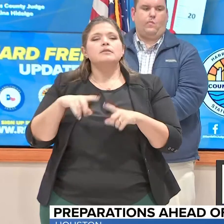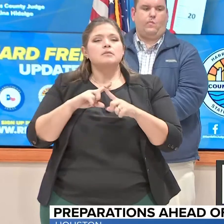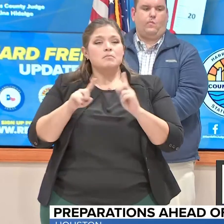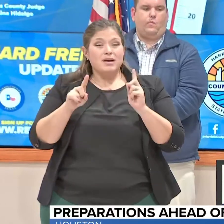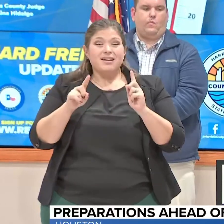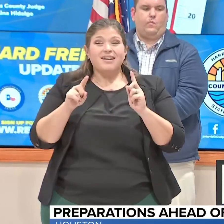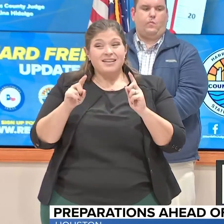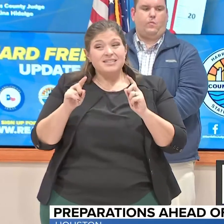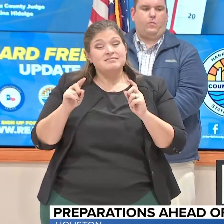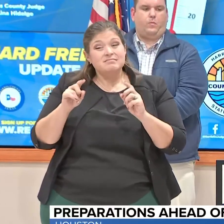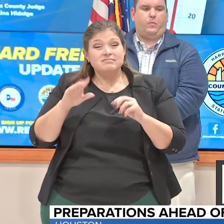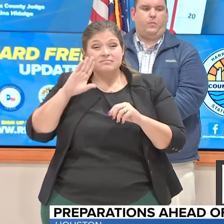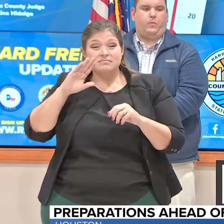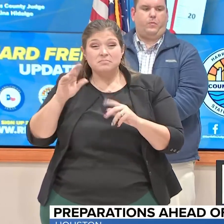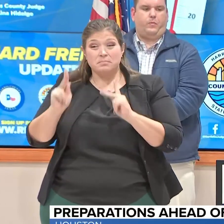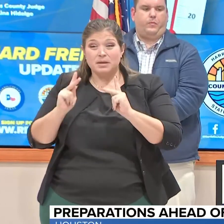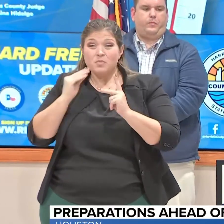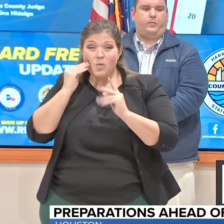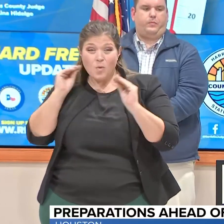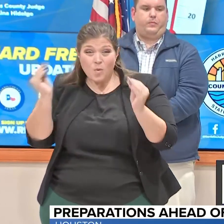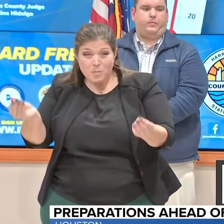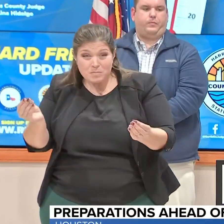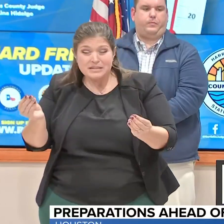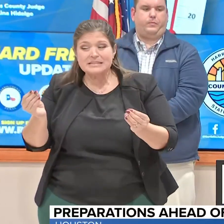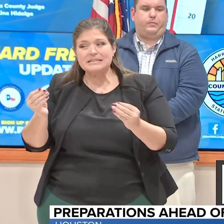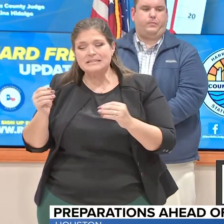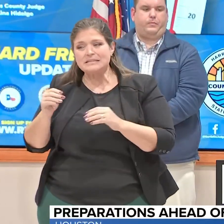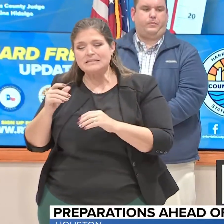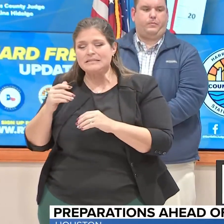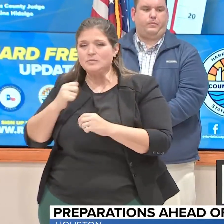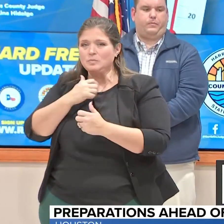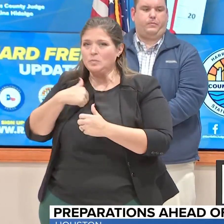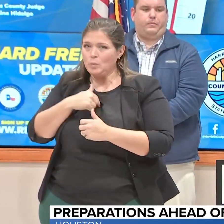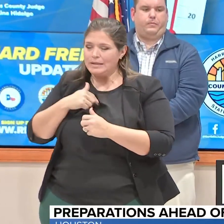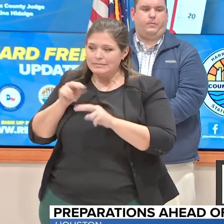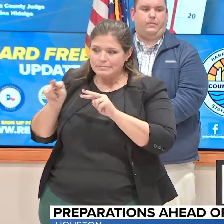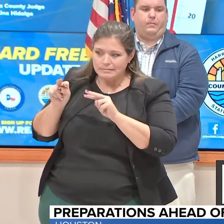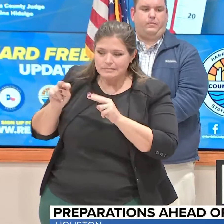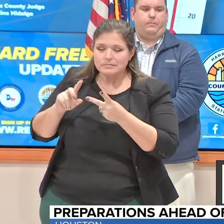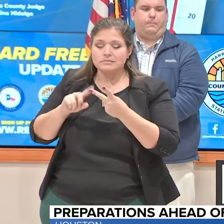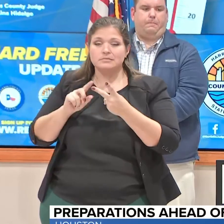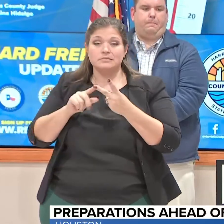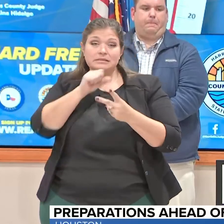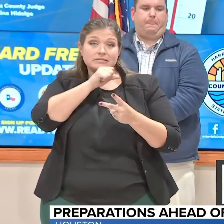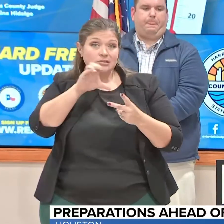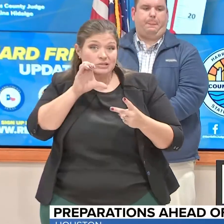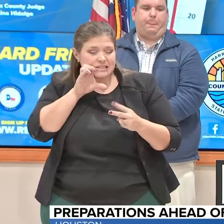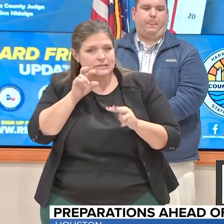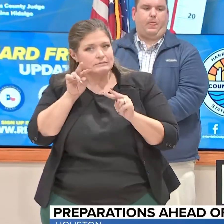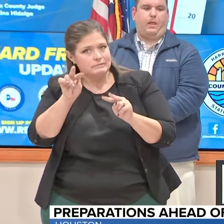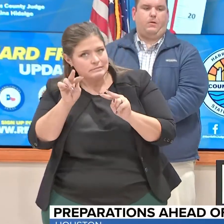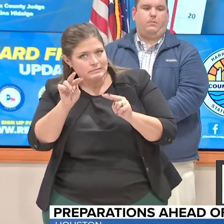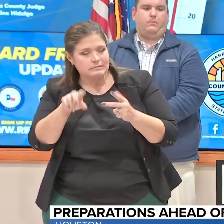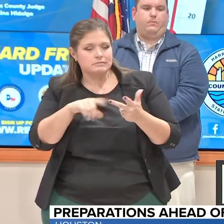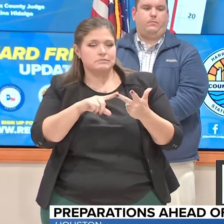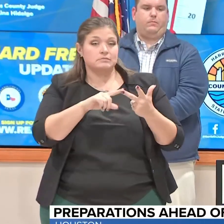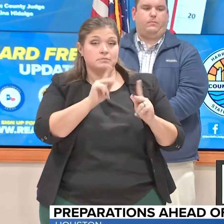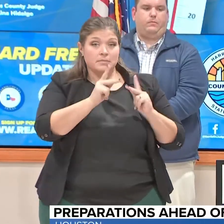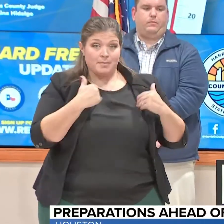who are living on our streets, our seniors, people with disabilities,